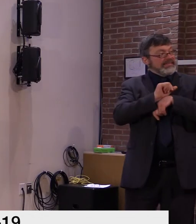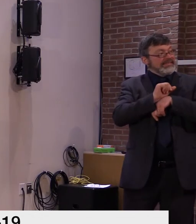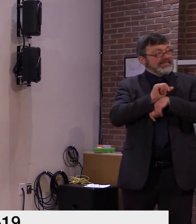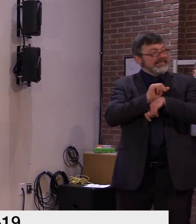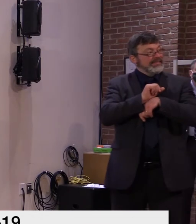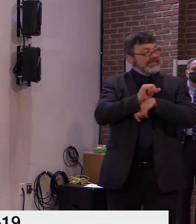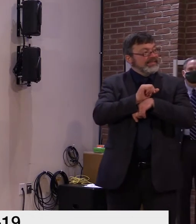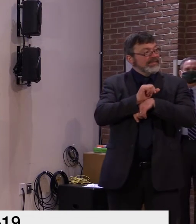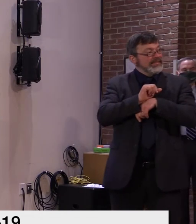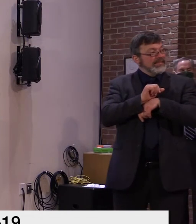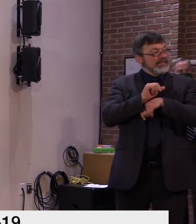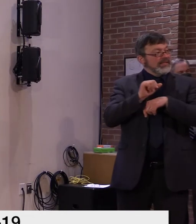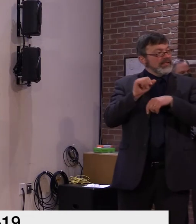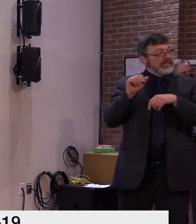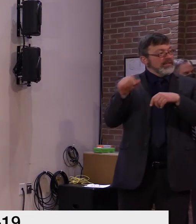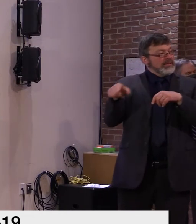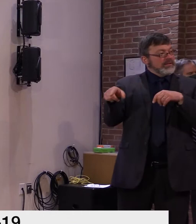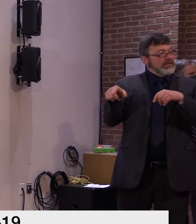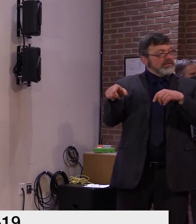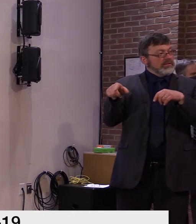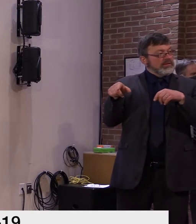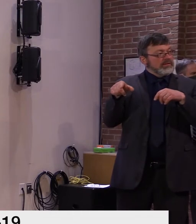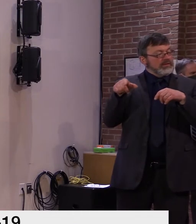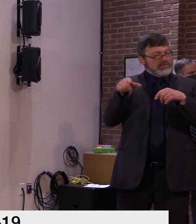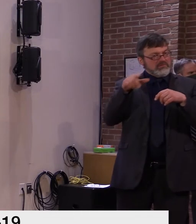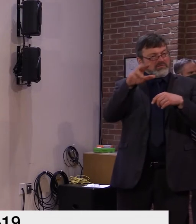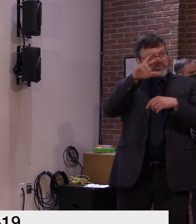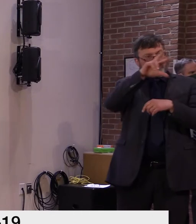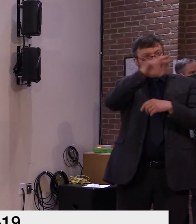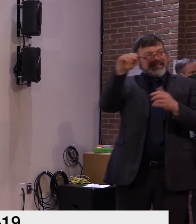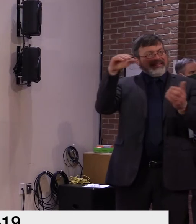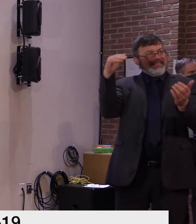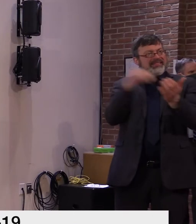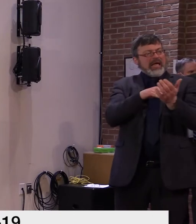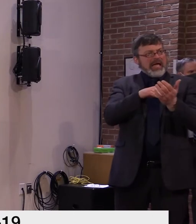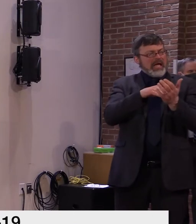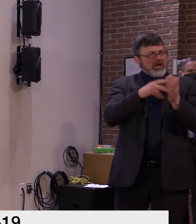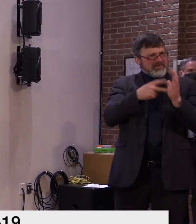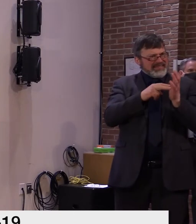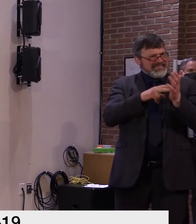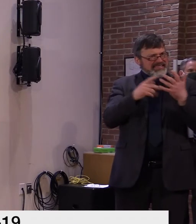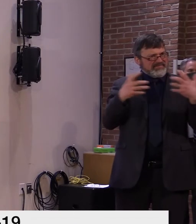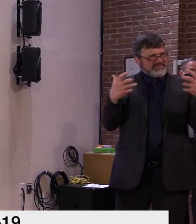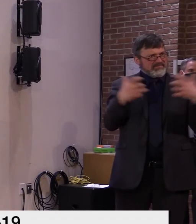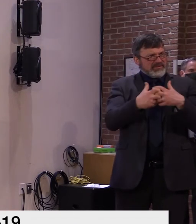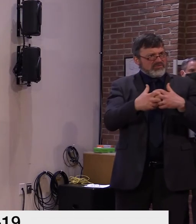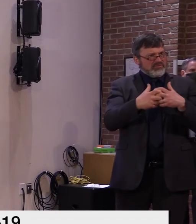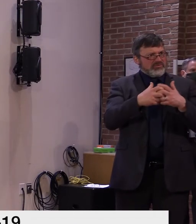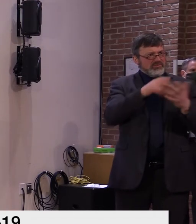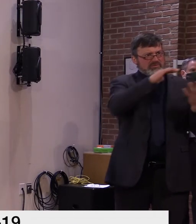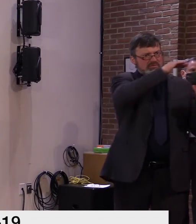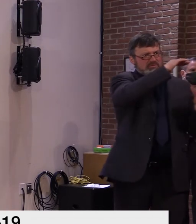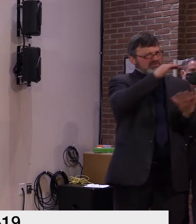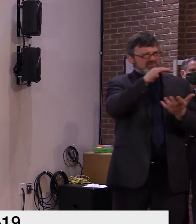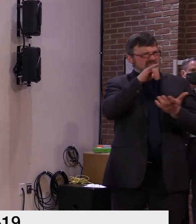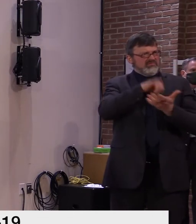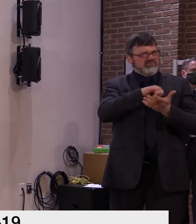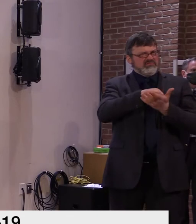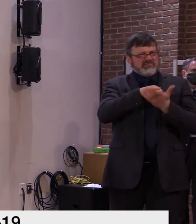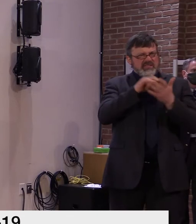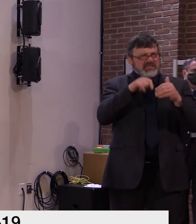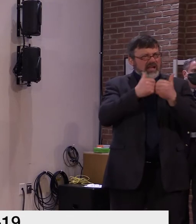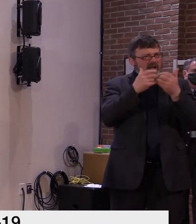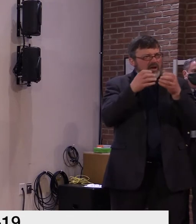is that correct? Yeah, that's correct. There's going to be a list, and actually it's listed on the